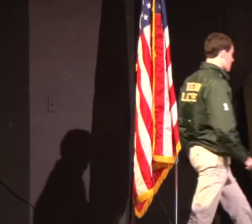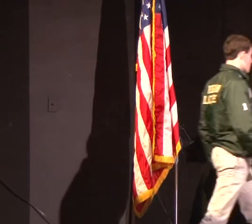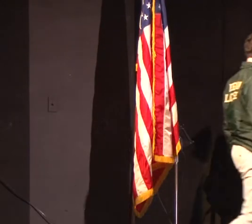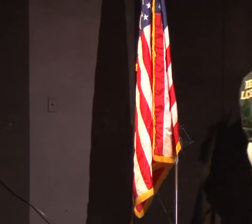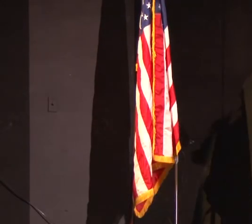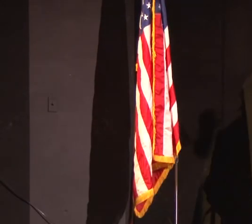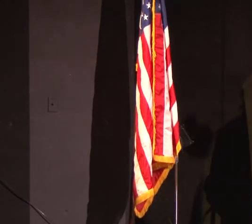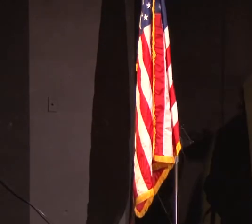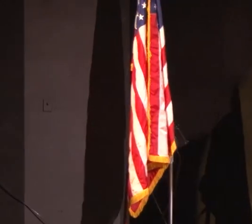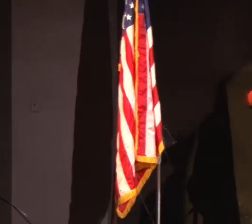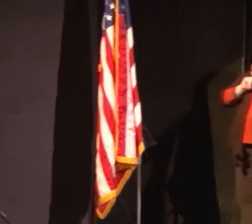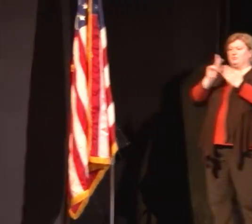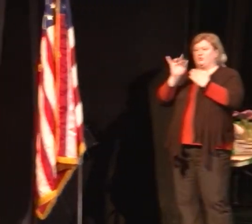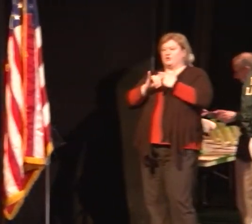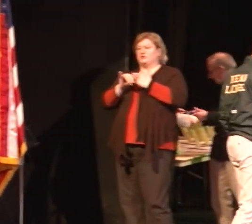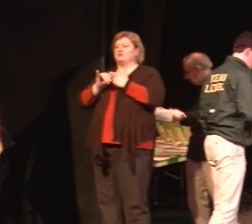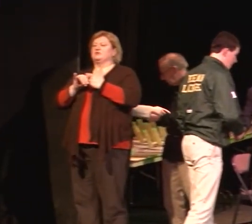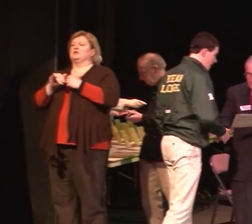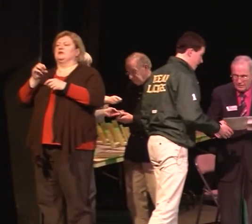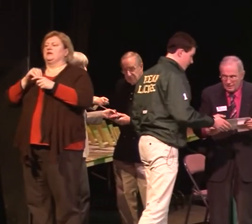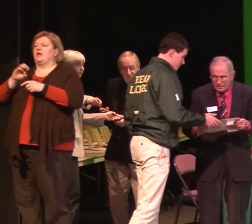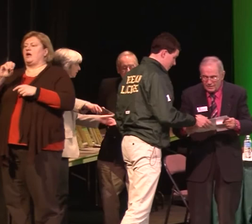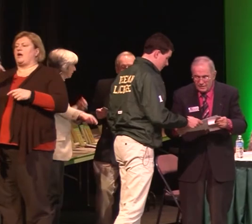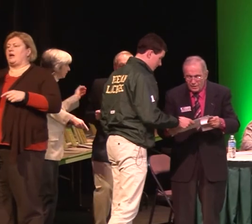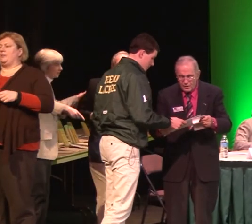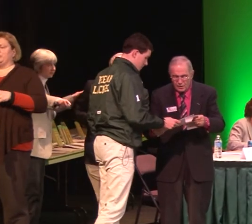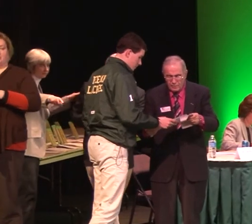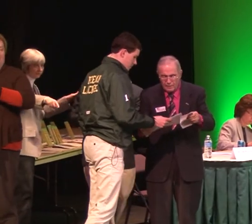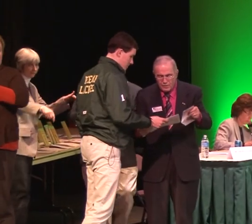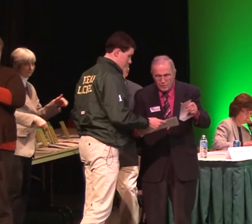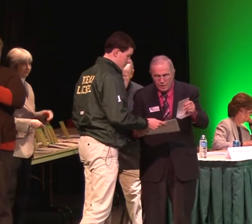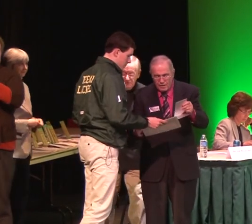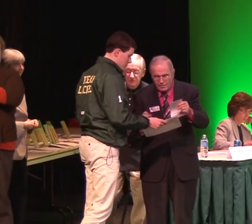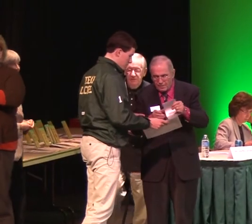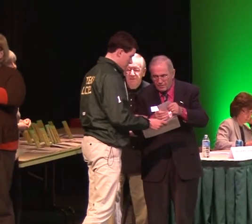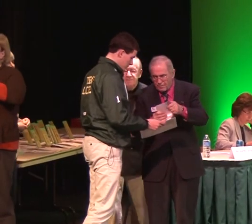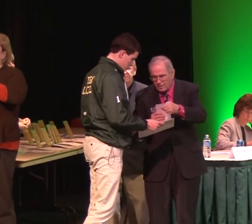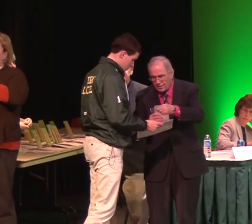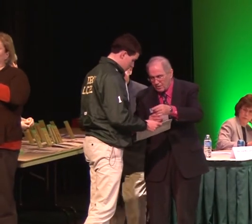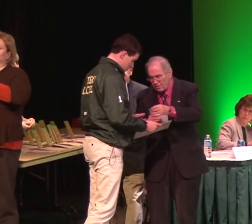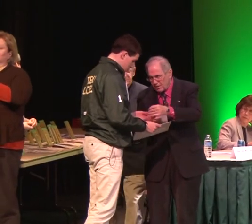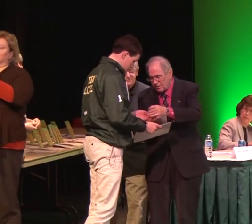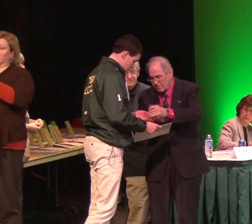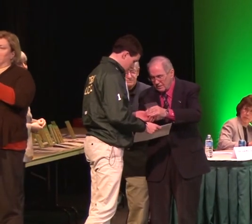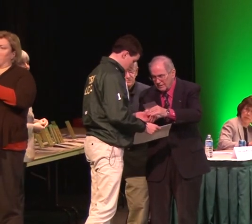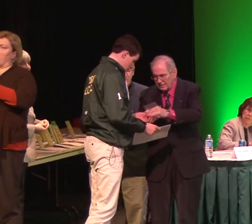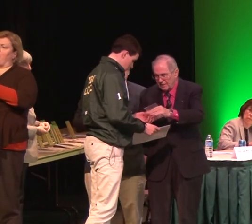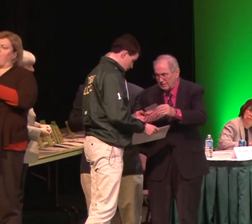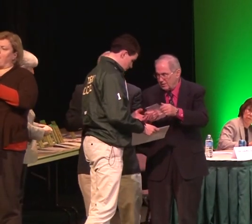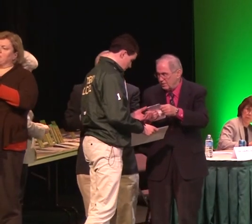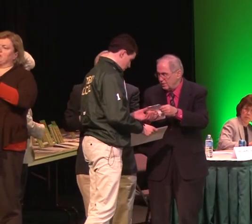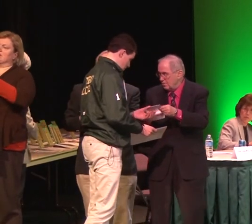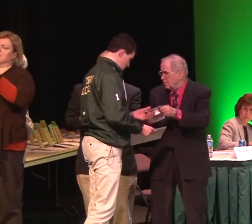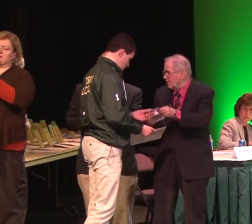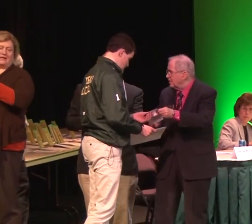outstanding project in the area of optics from the New England section of the Optical Society of America.